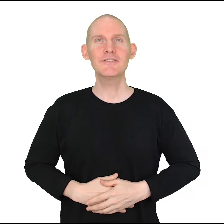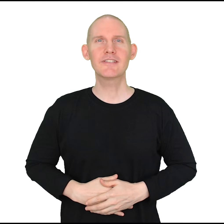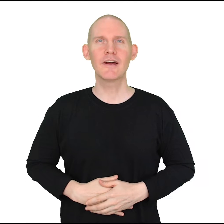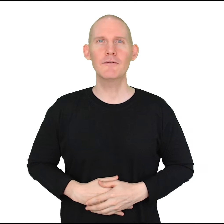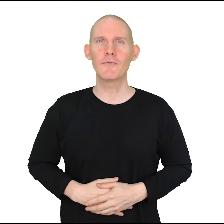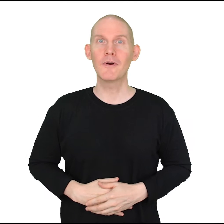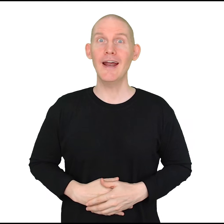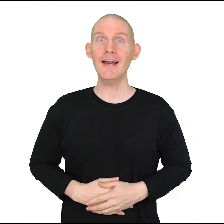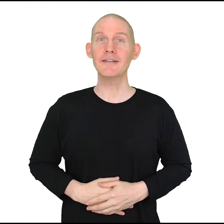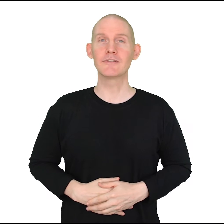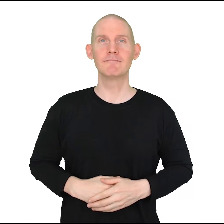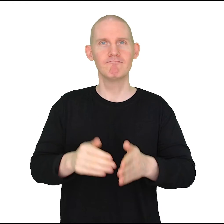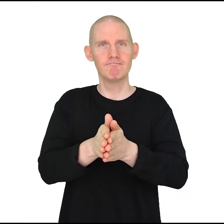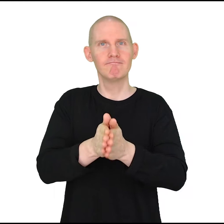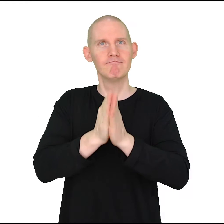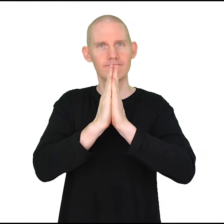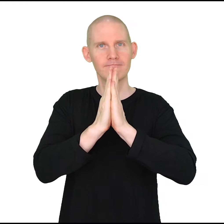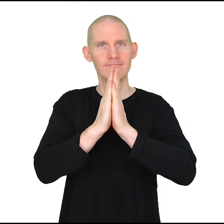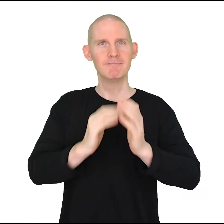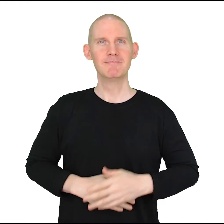Here is the sign for ask.